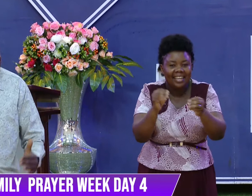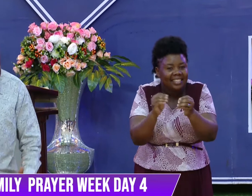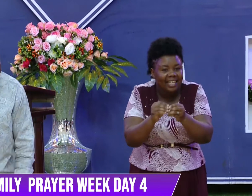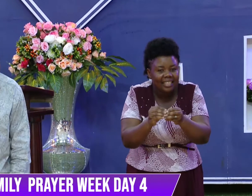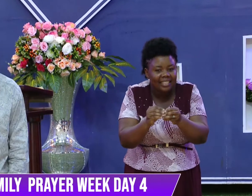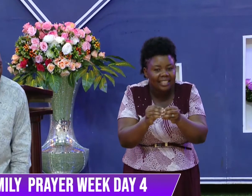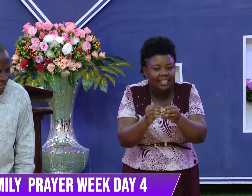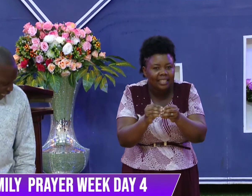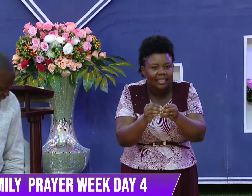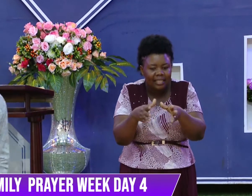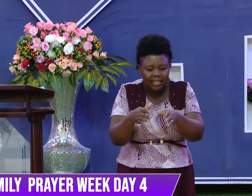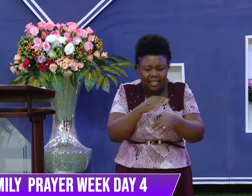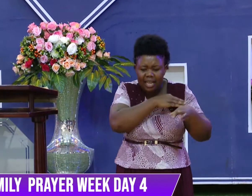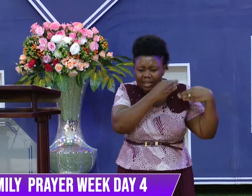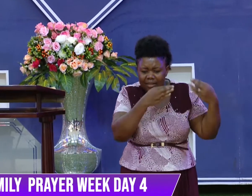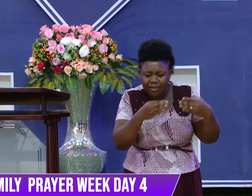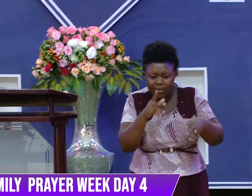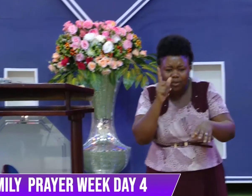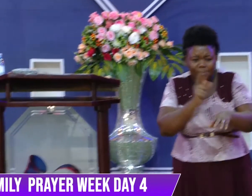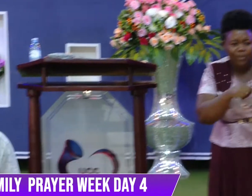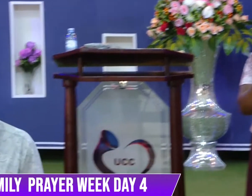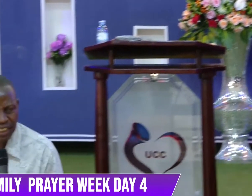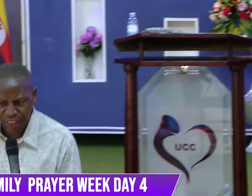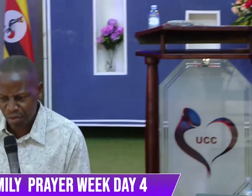man, amidst